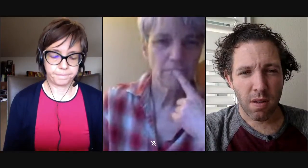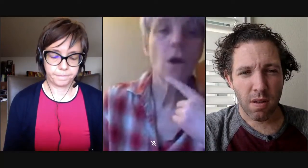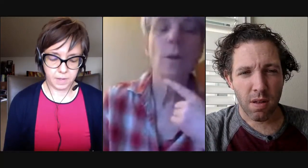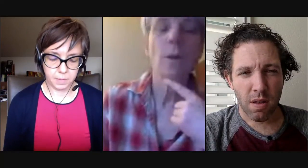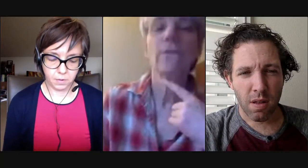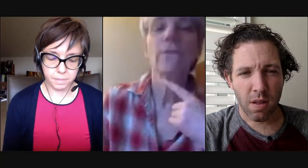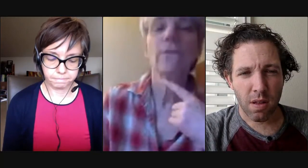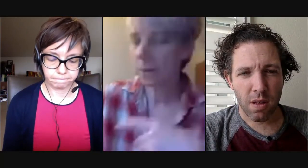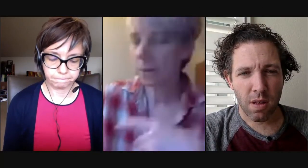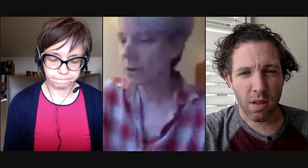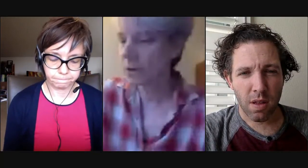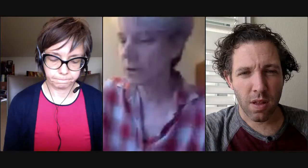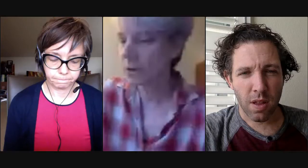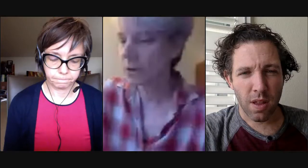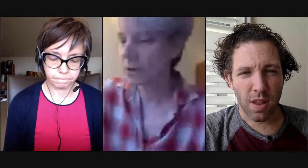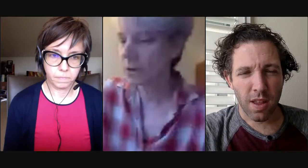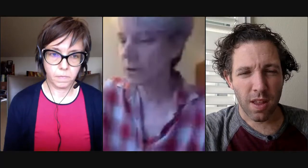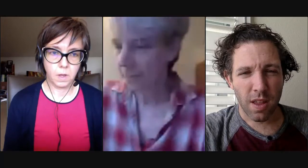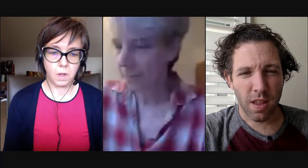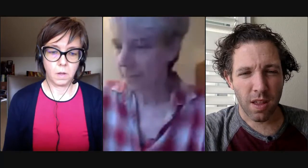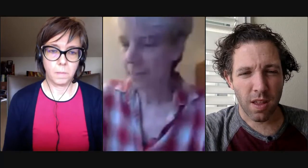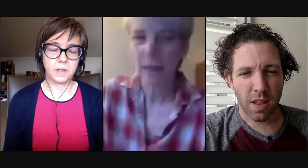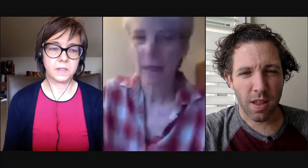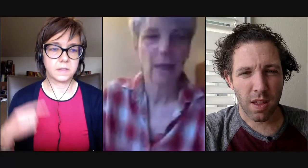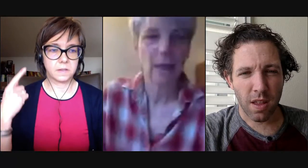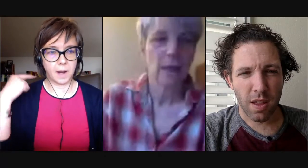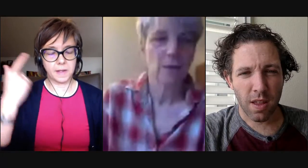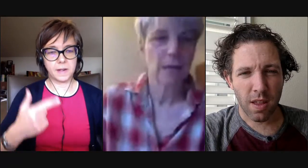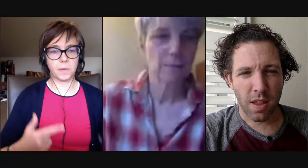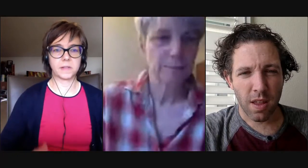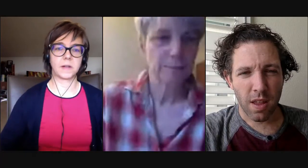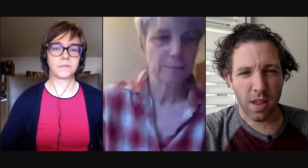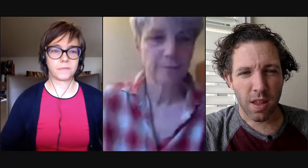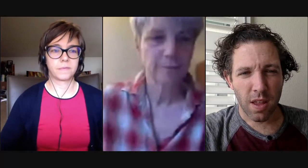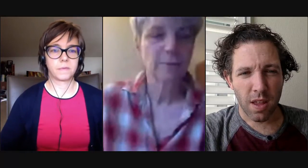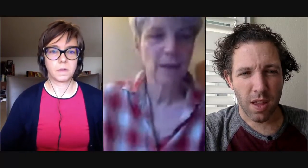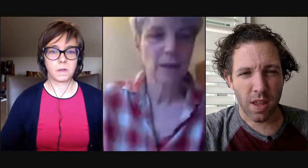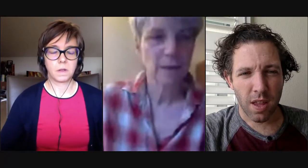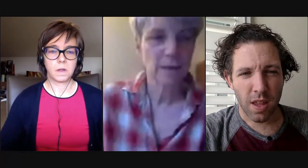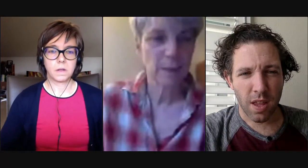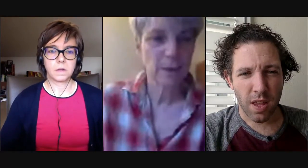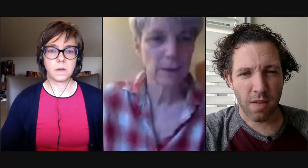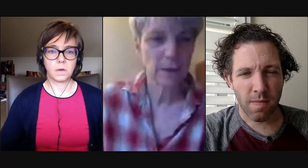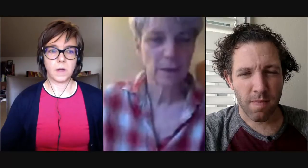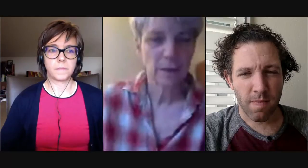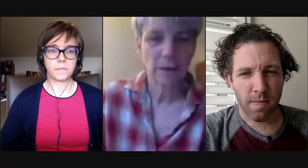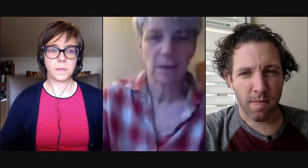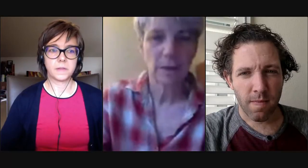that'd be great. Phone. Sorry. Because I can How's hear that? myself. Yeah. Is that better? Okay. Let me see. Now